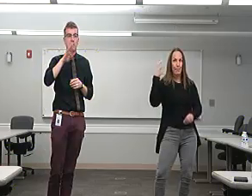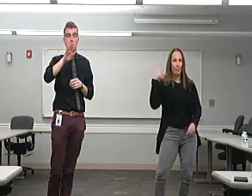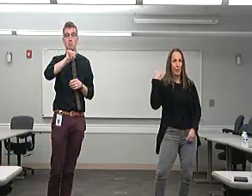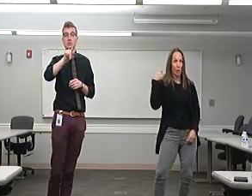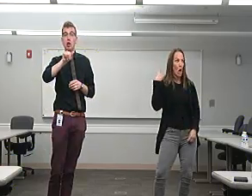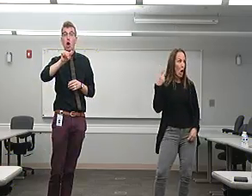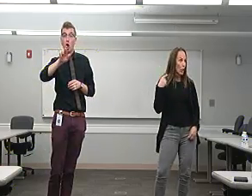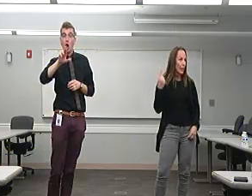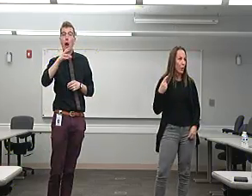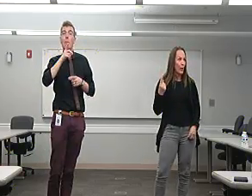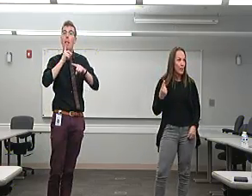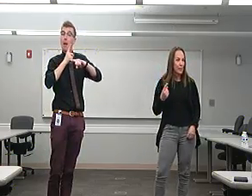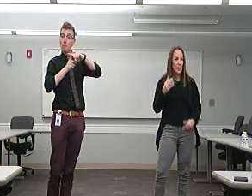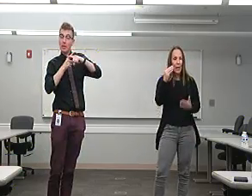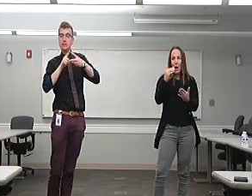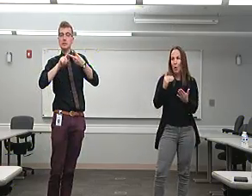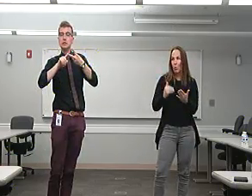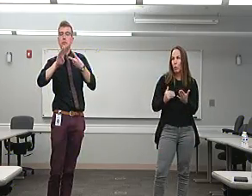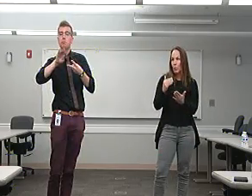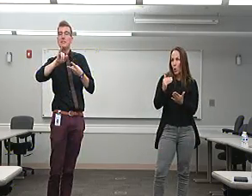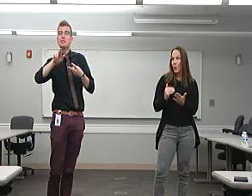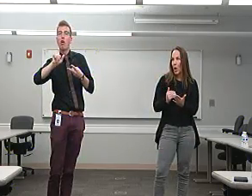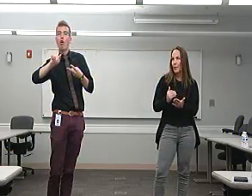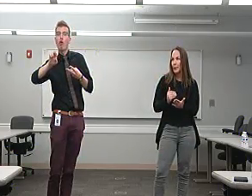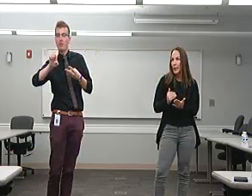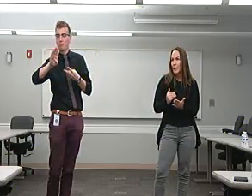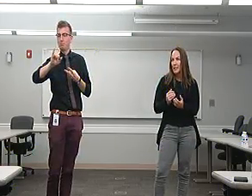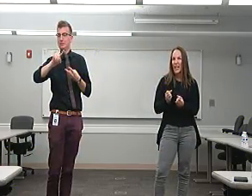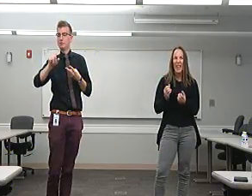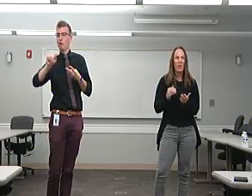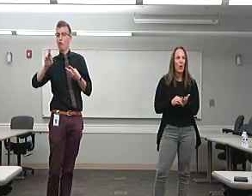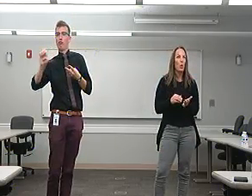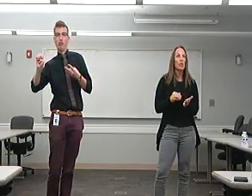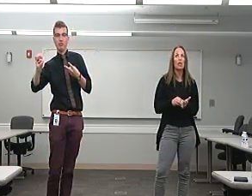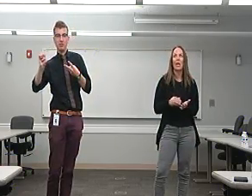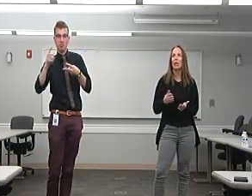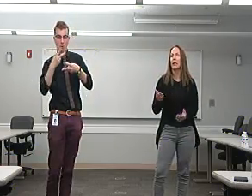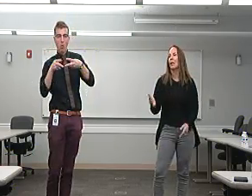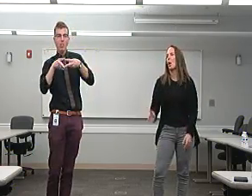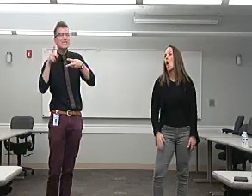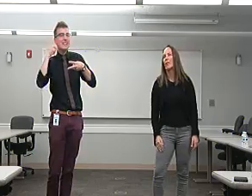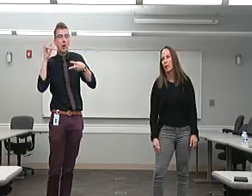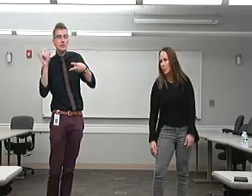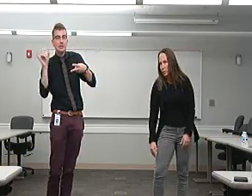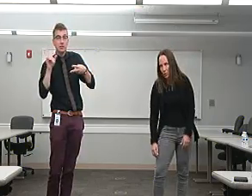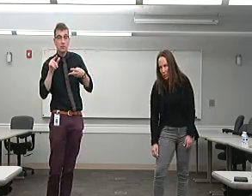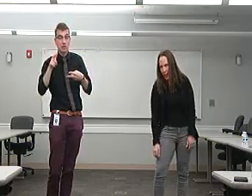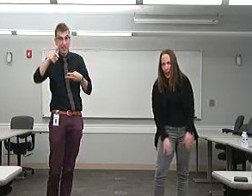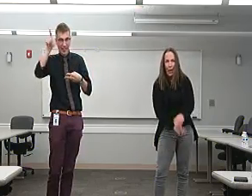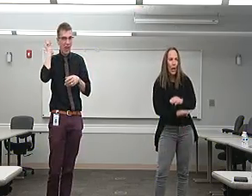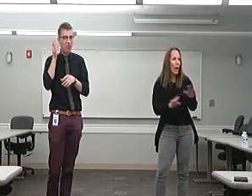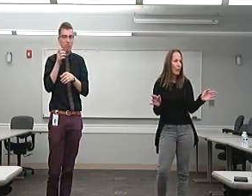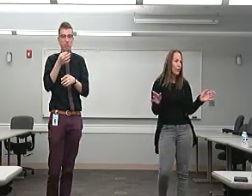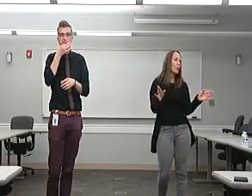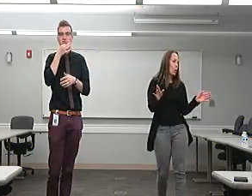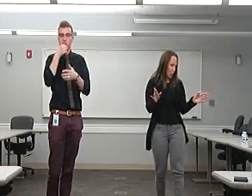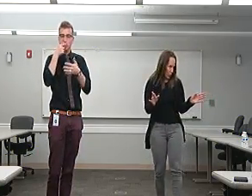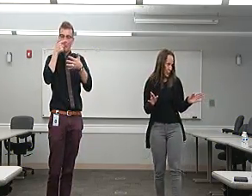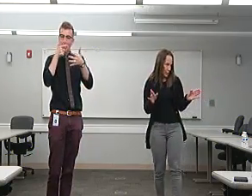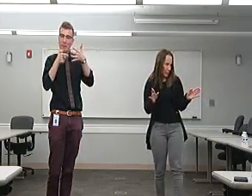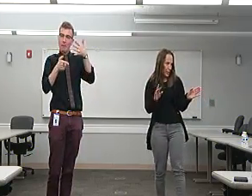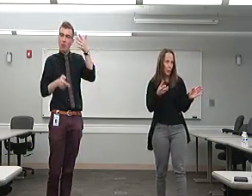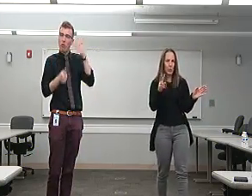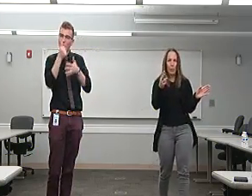like crazy, were both on the list. And Leah got all of those. Like every word that you could spell